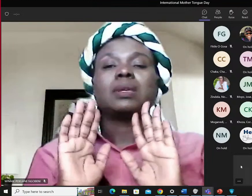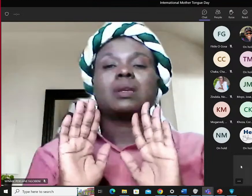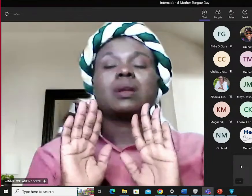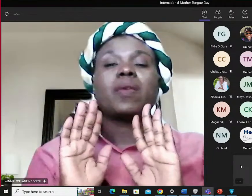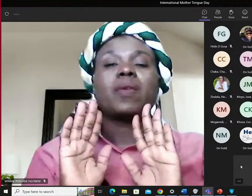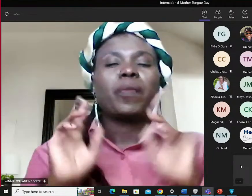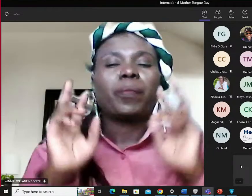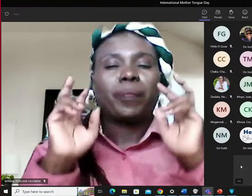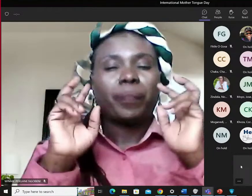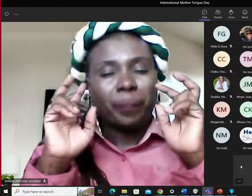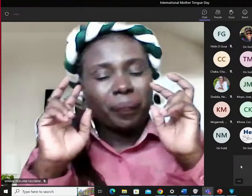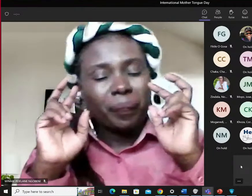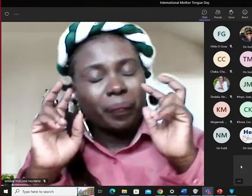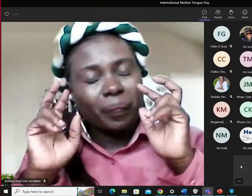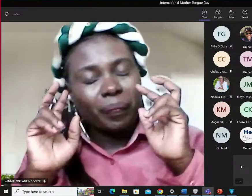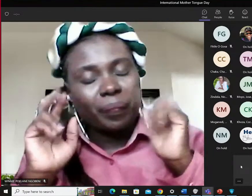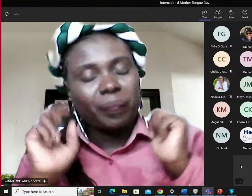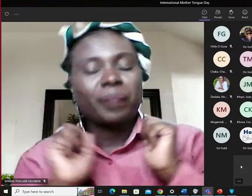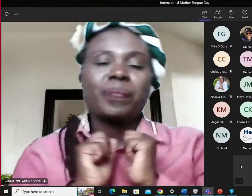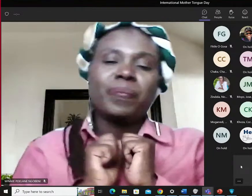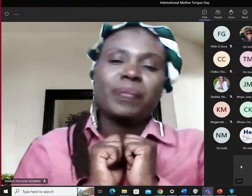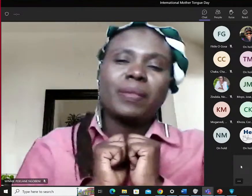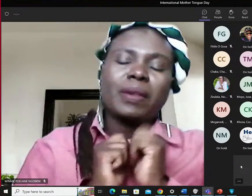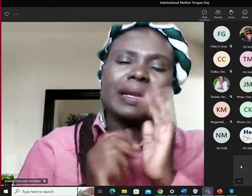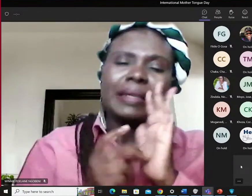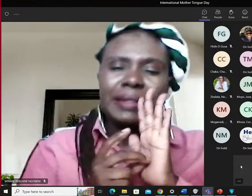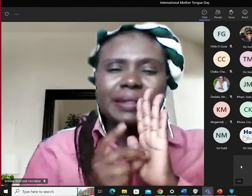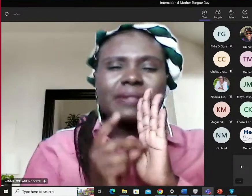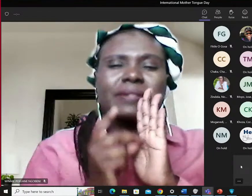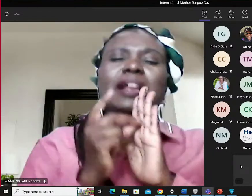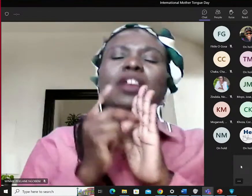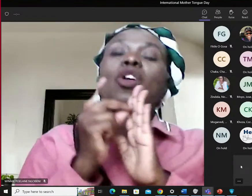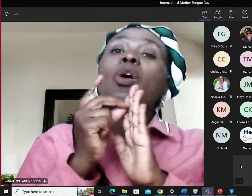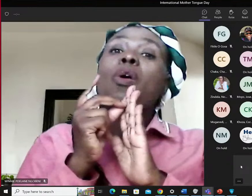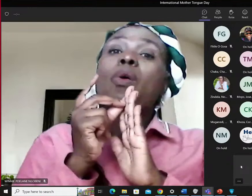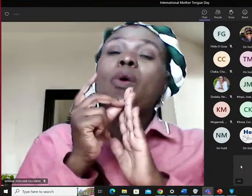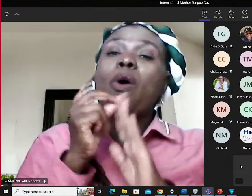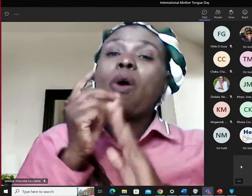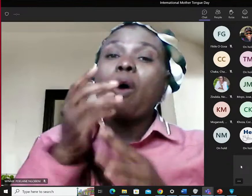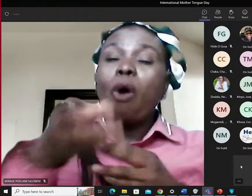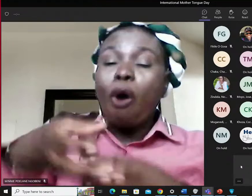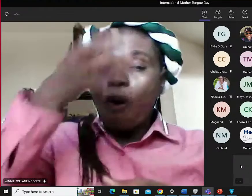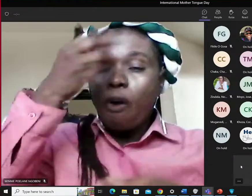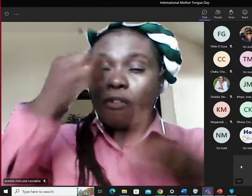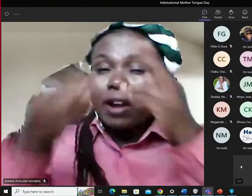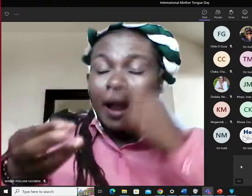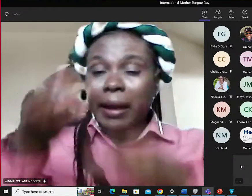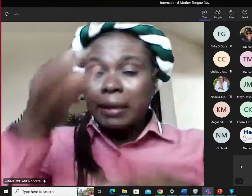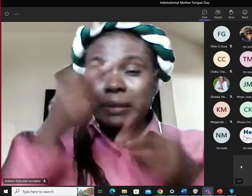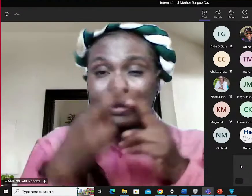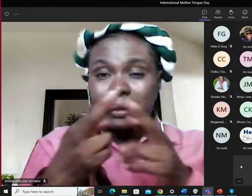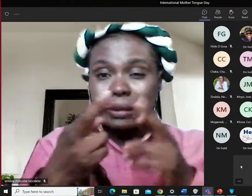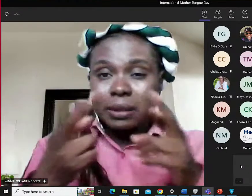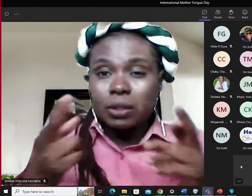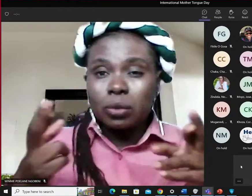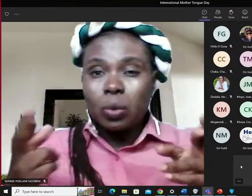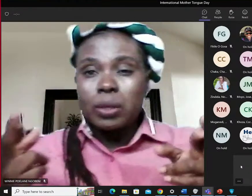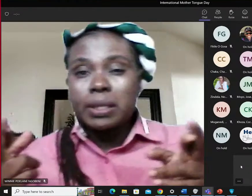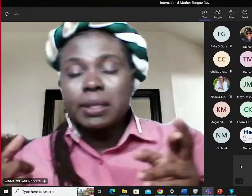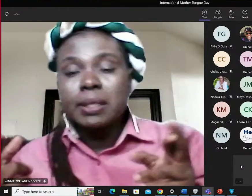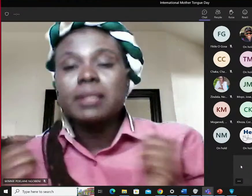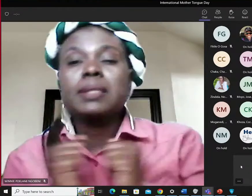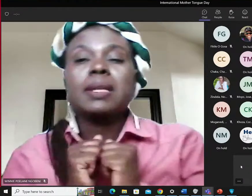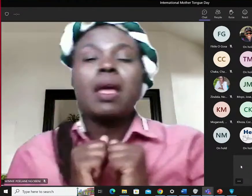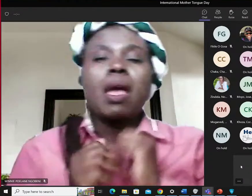inverted commas, developed in terms of learning material, or maybe let's say in terms of